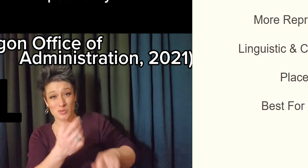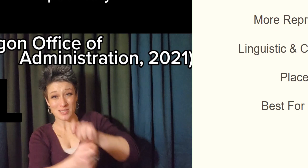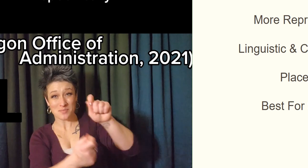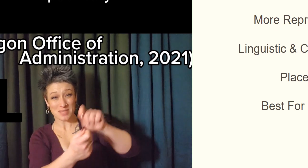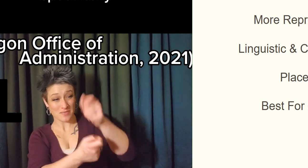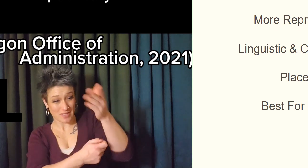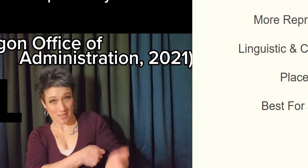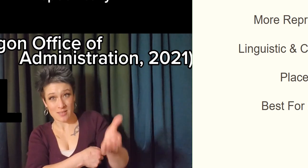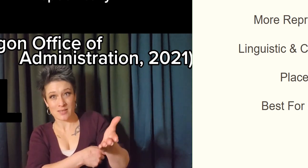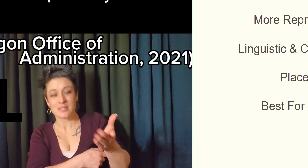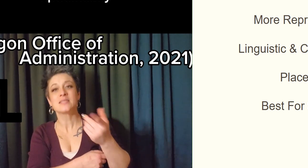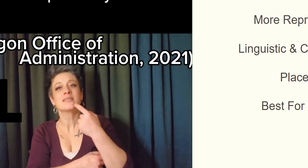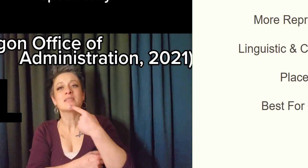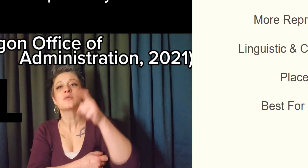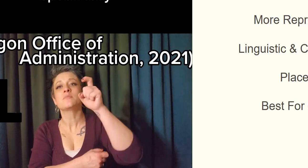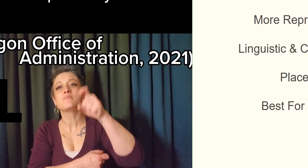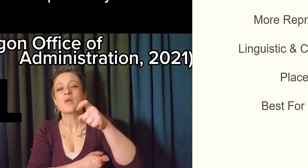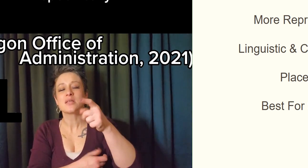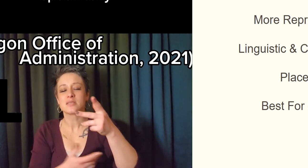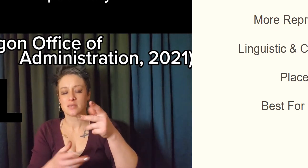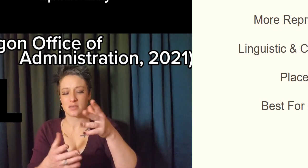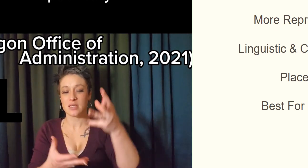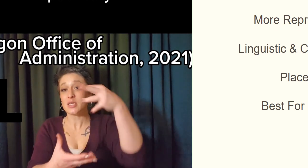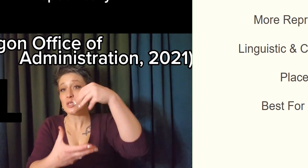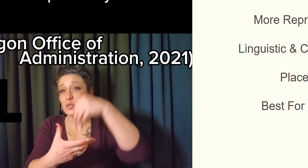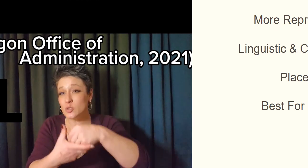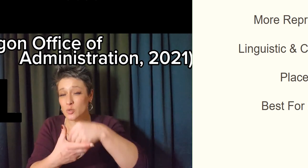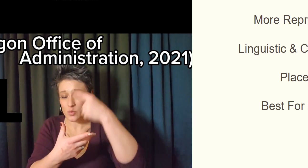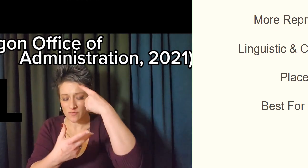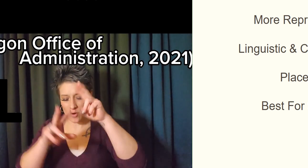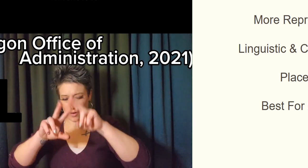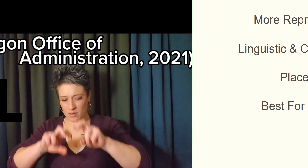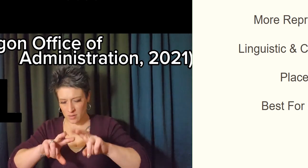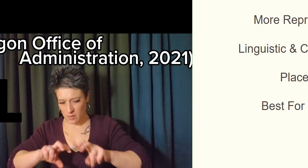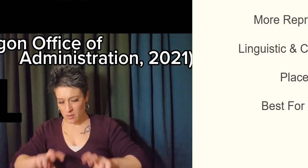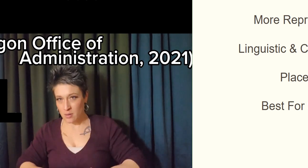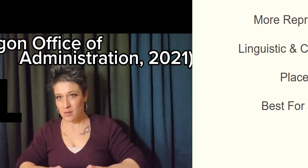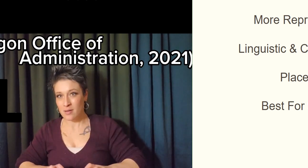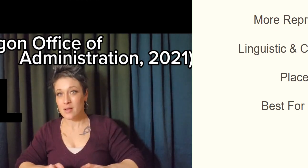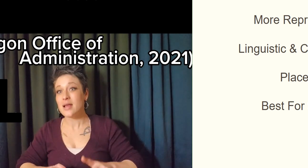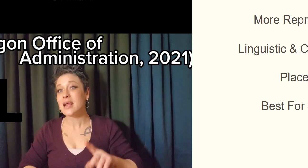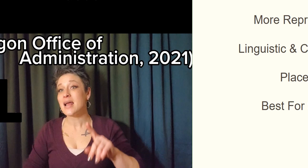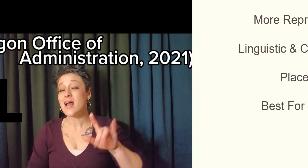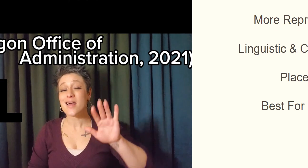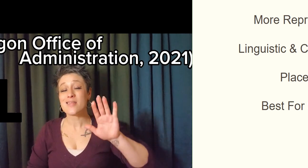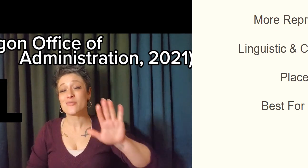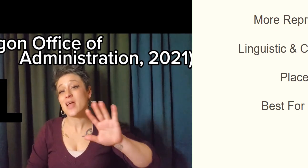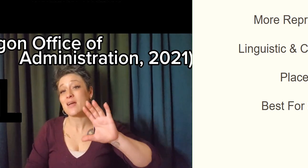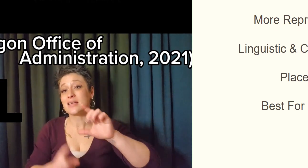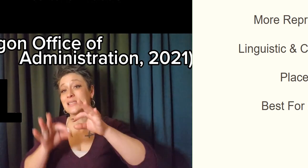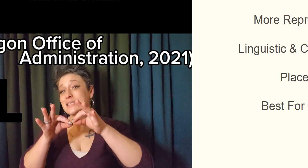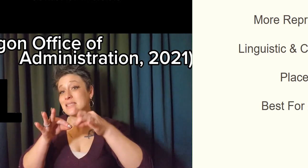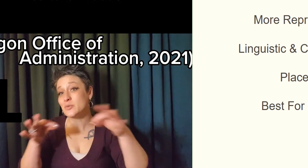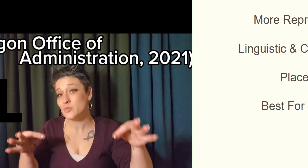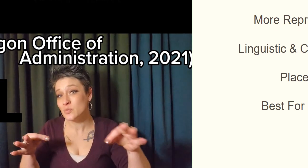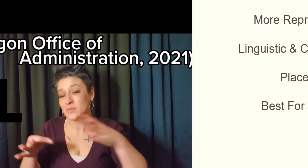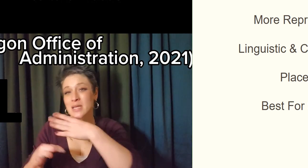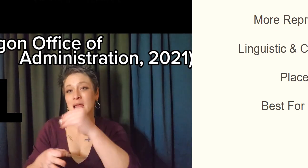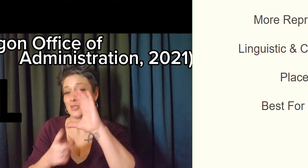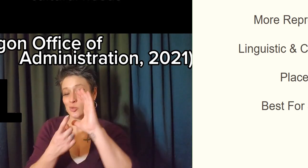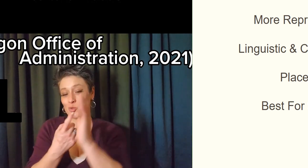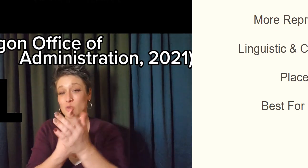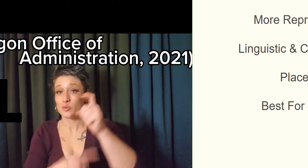But for deaf students specifically, it now says that you must include analysis